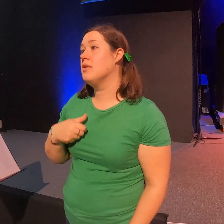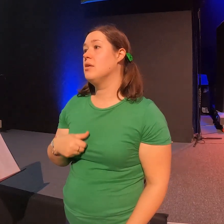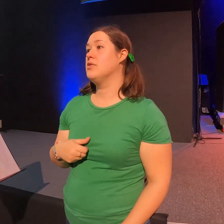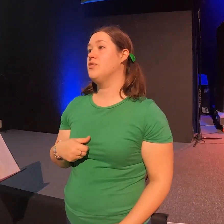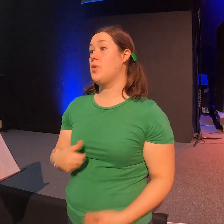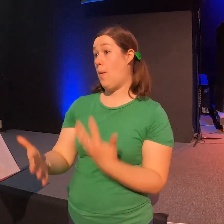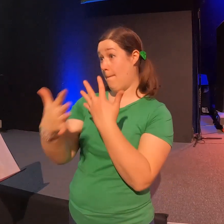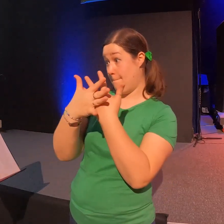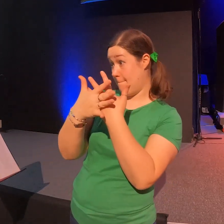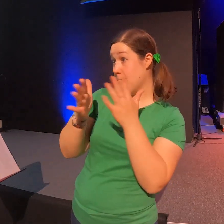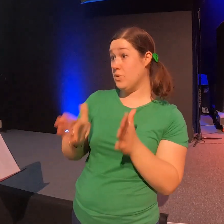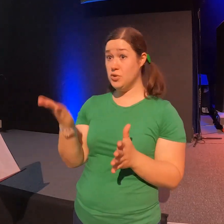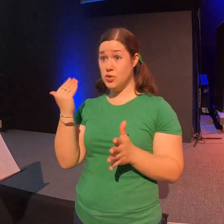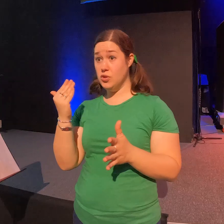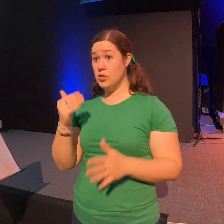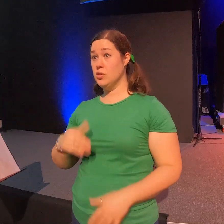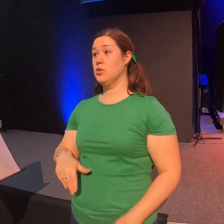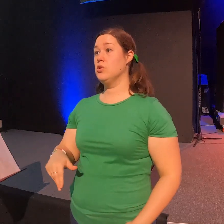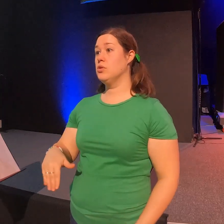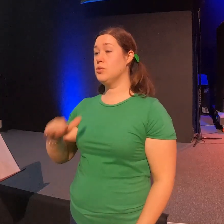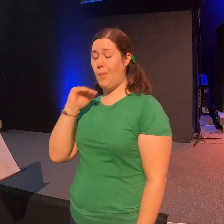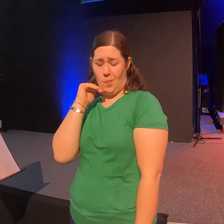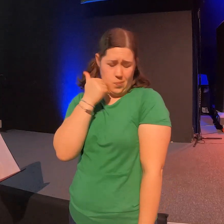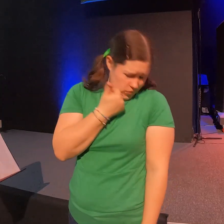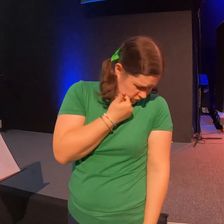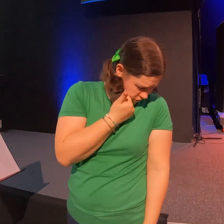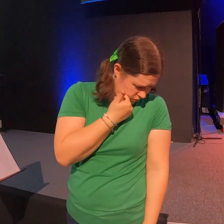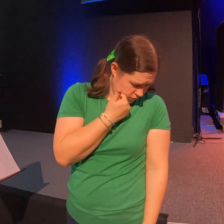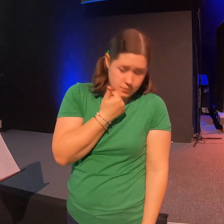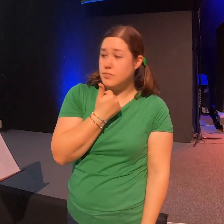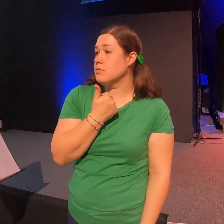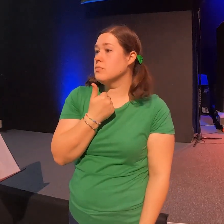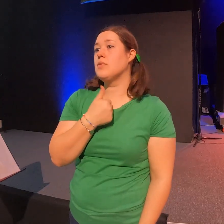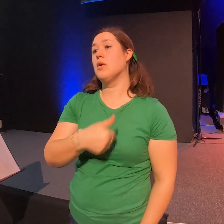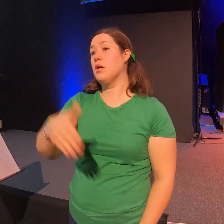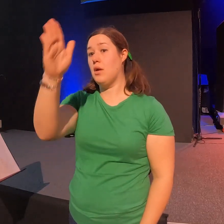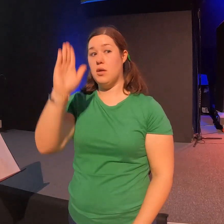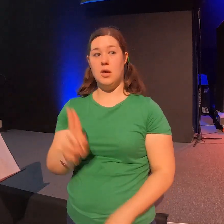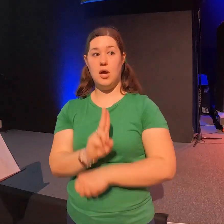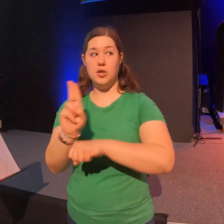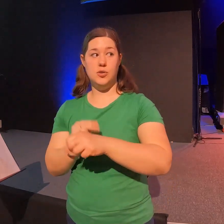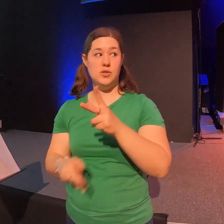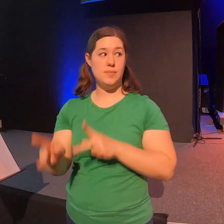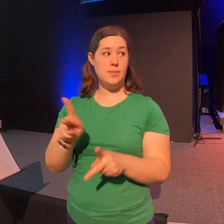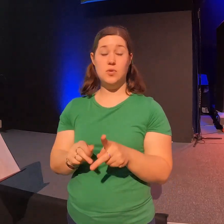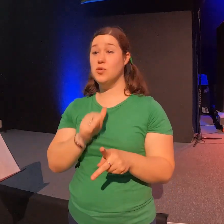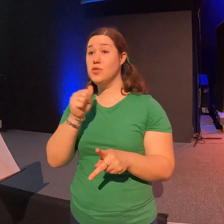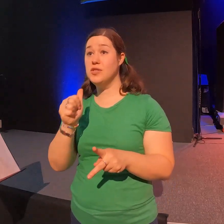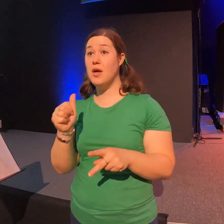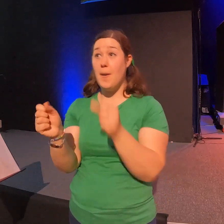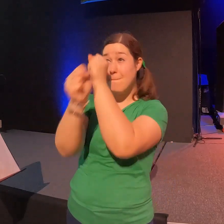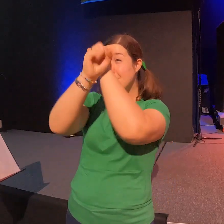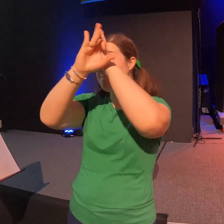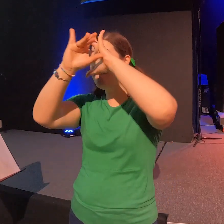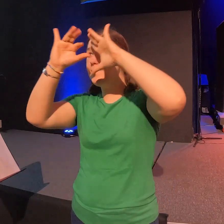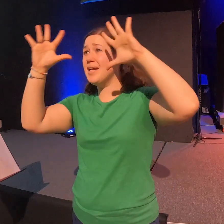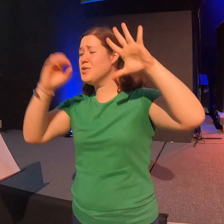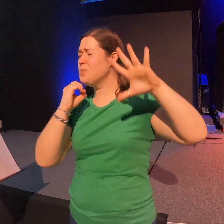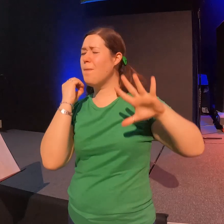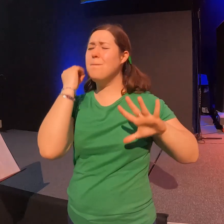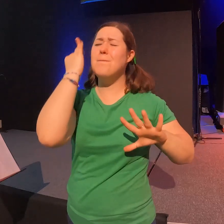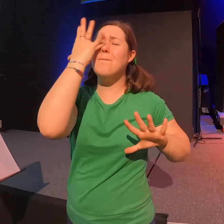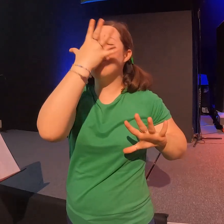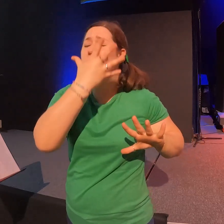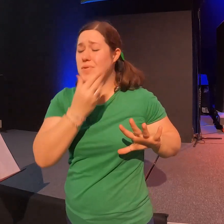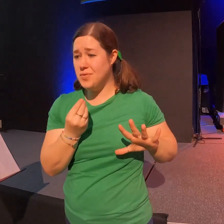seen God use prostitutes. I've seen God use people you just would not imagine. It's the most beautiful thing in the world. I mean,